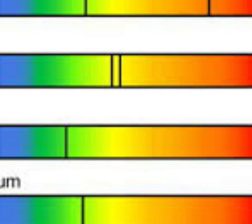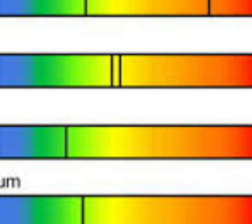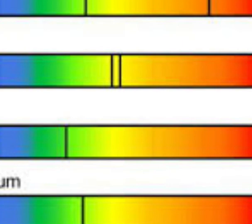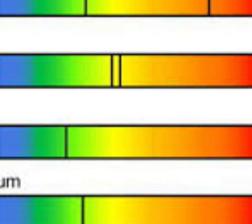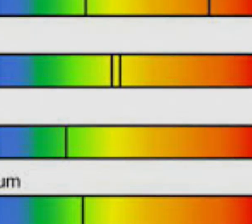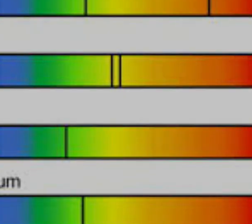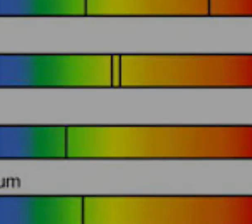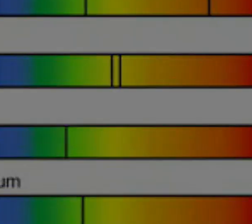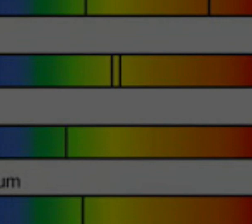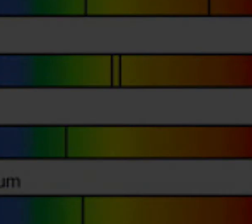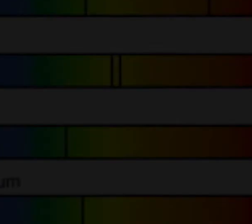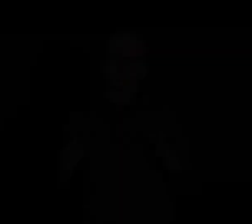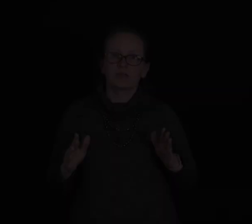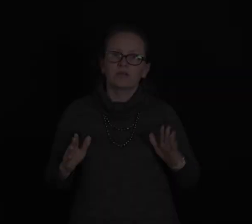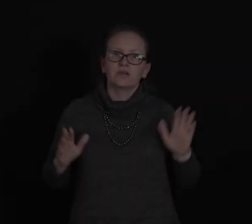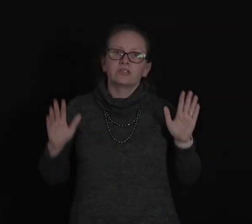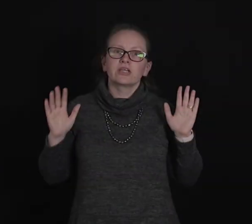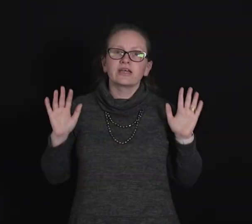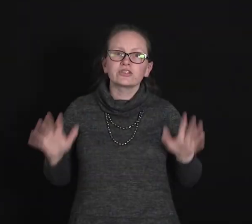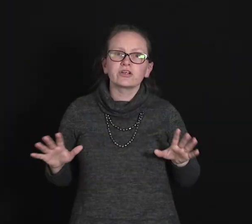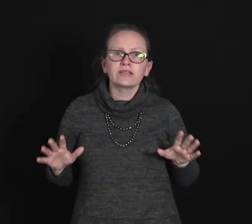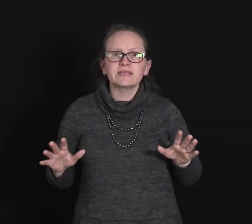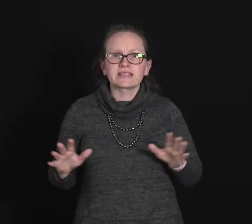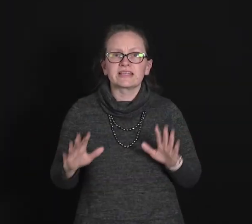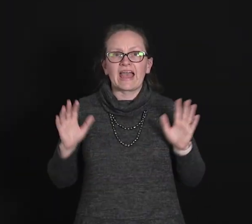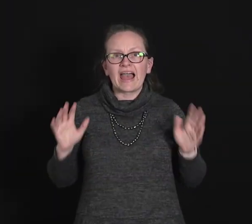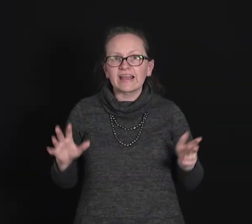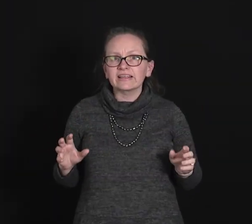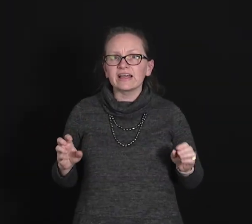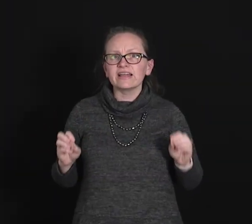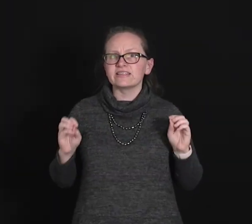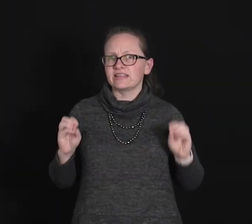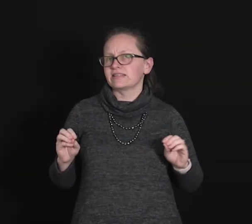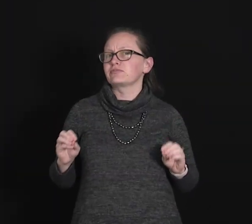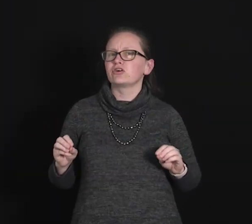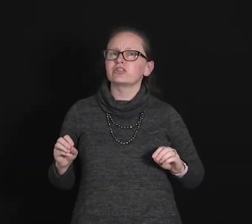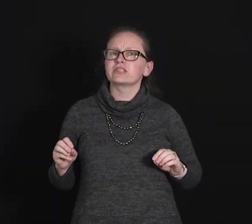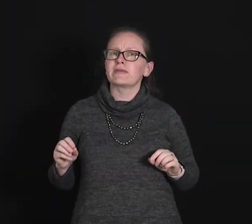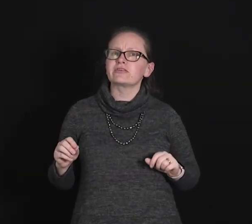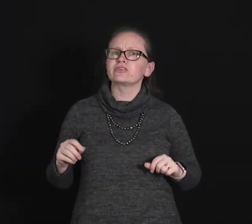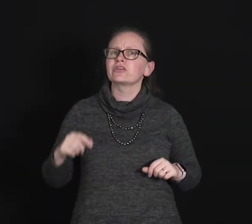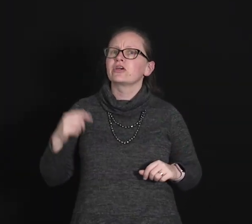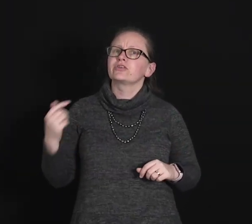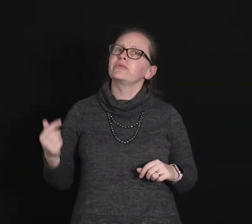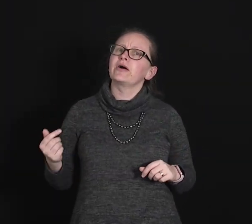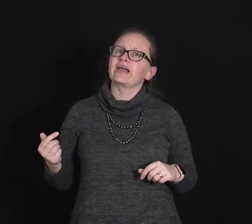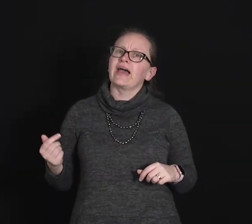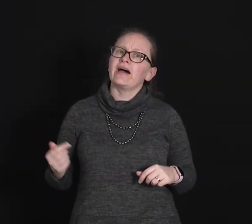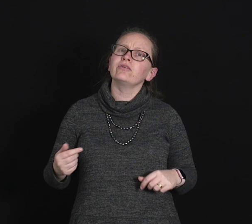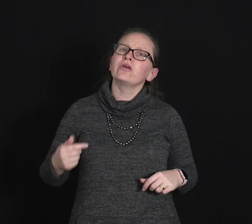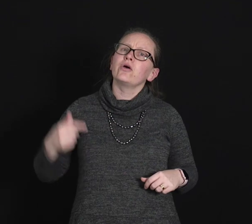of the star. So astronomers can analyze these absorption spectra to work out